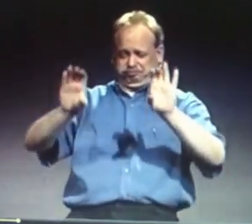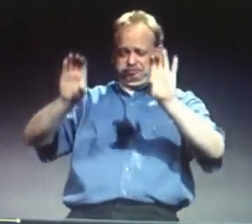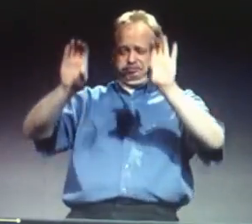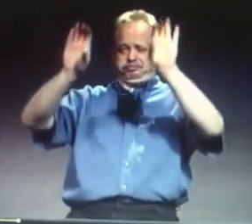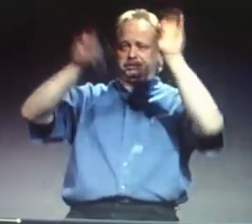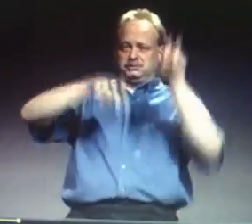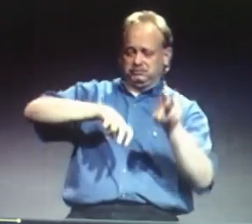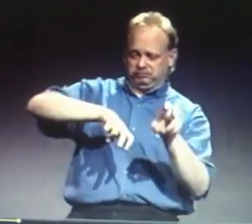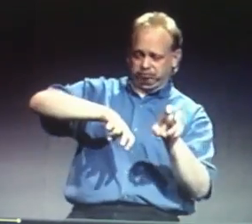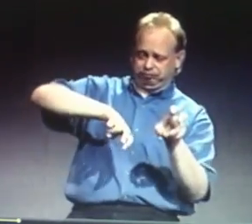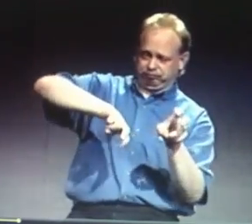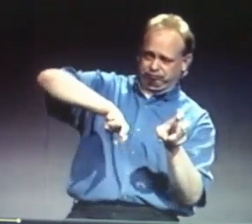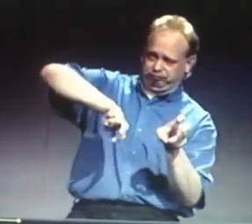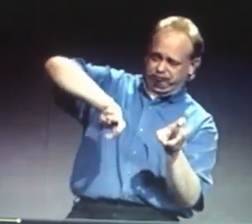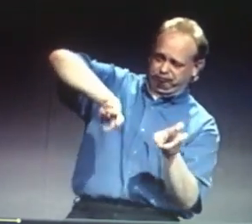And they tie the cow to the tractor.